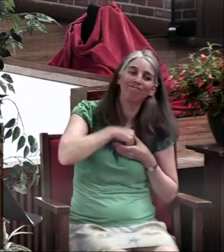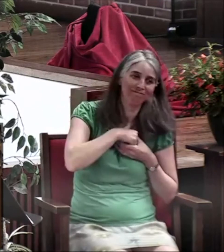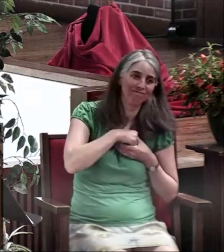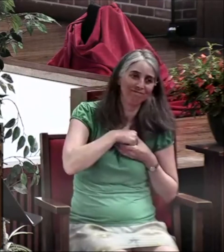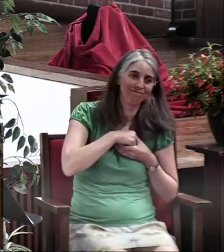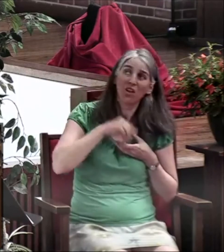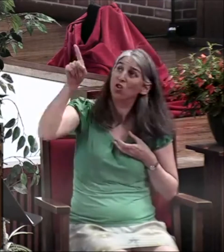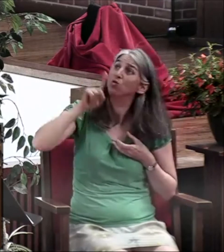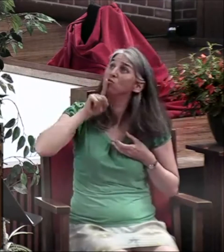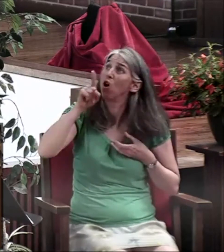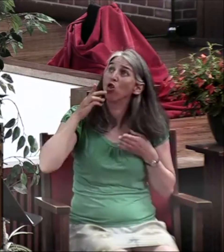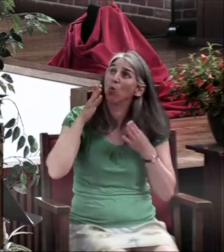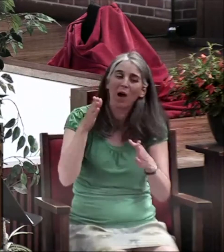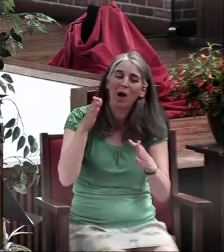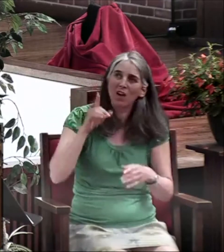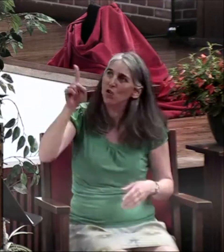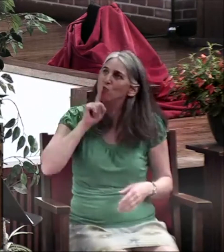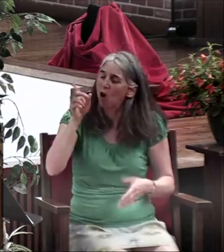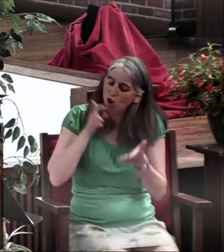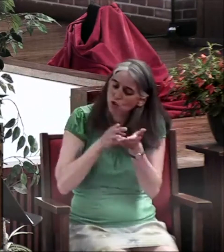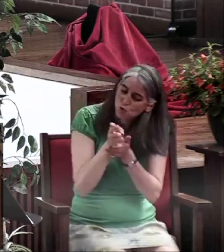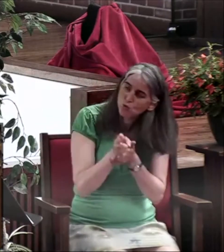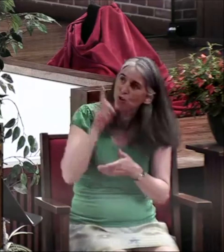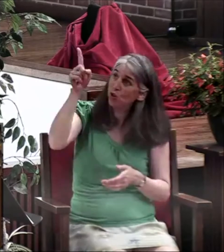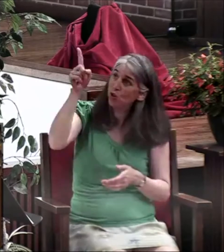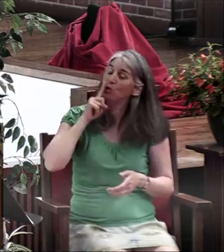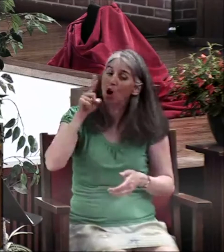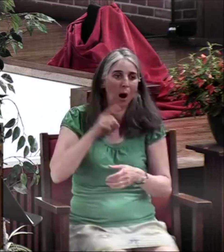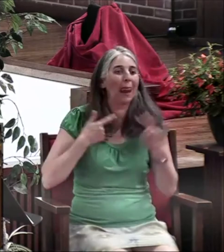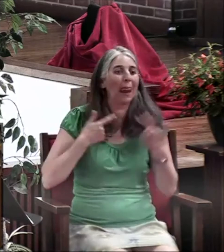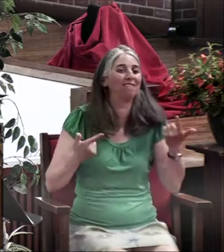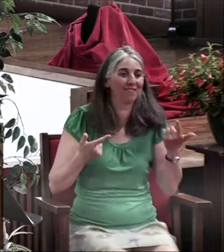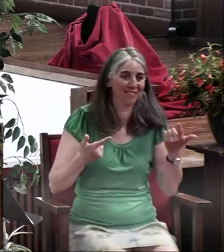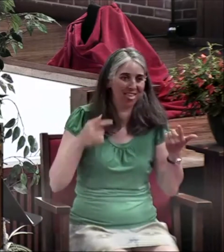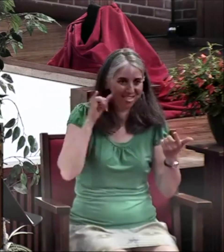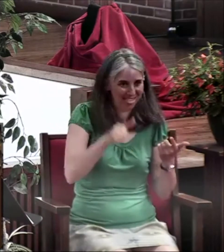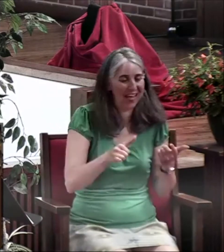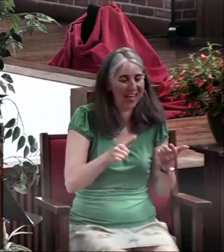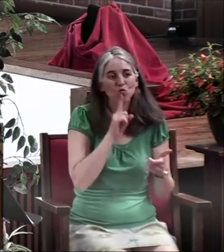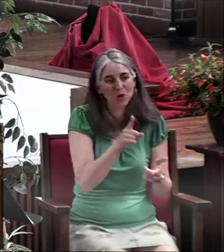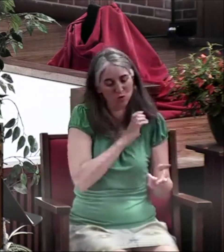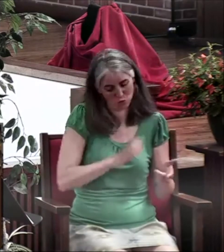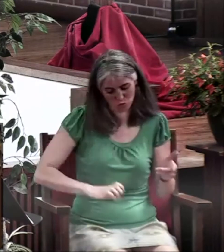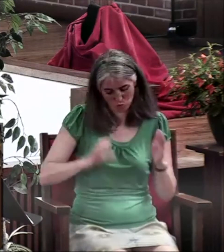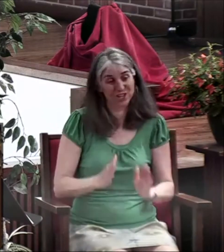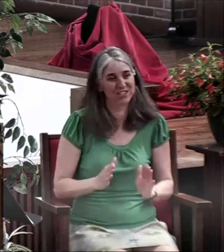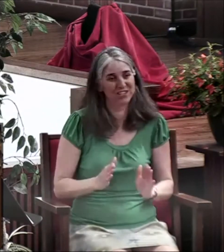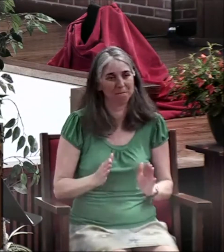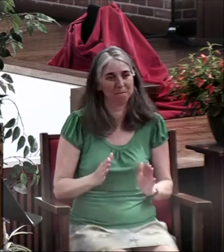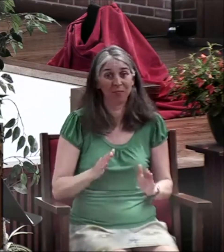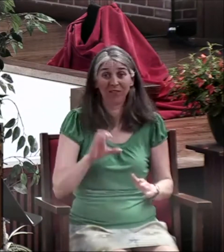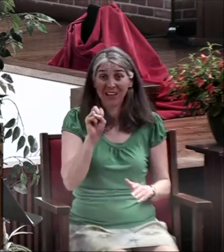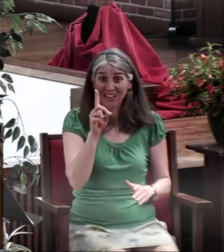Because you are the way, you are the truth, and you are the life." Now, as Adventists,